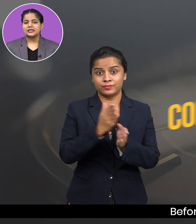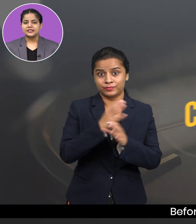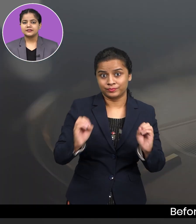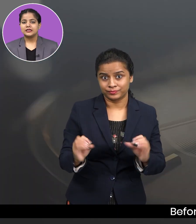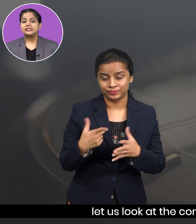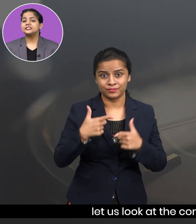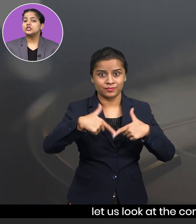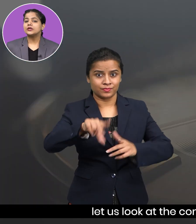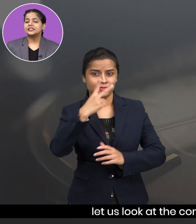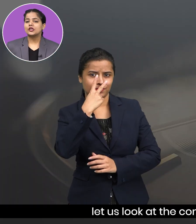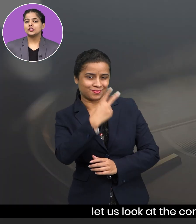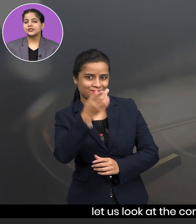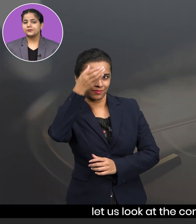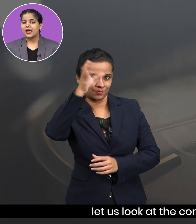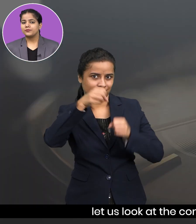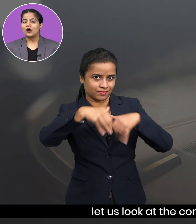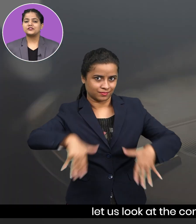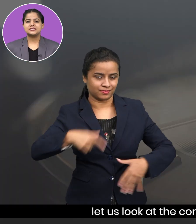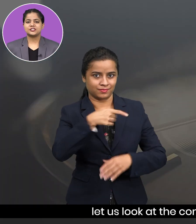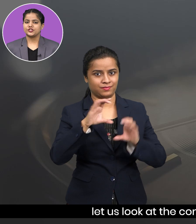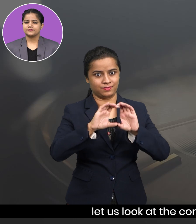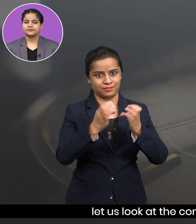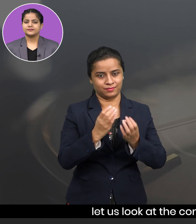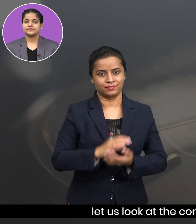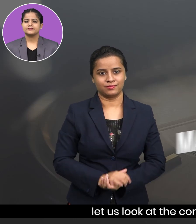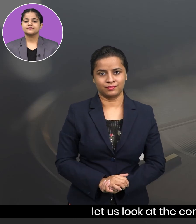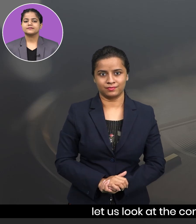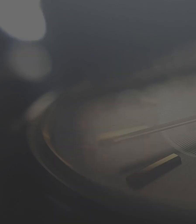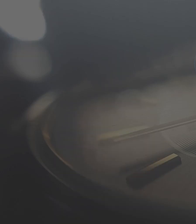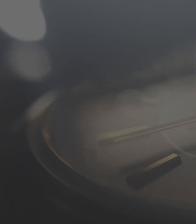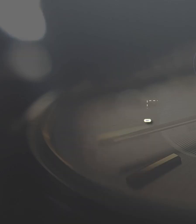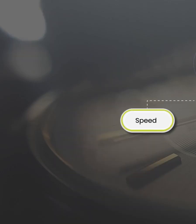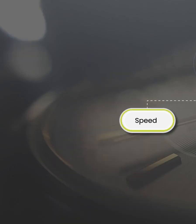Before starting, let's look at the concept map of this session.